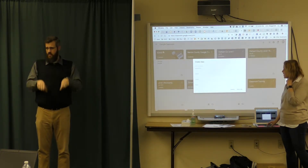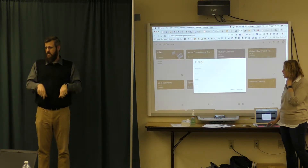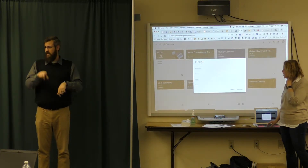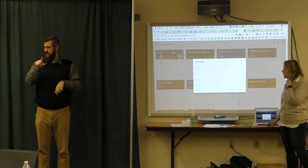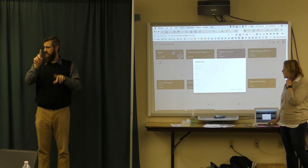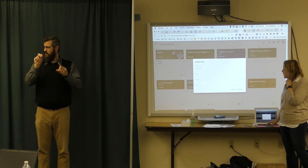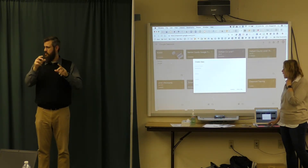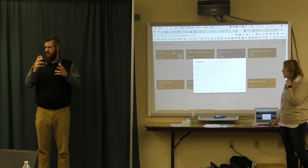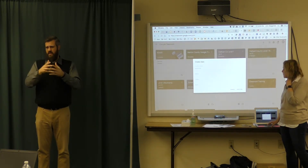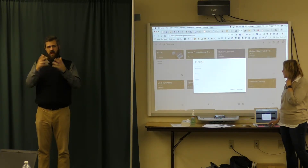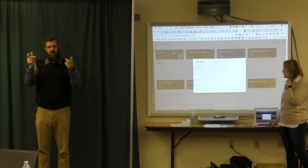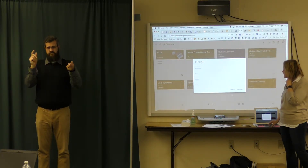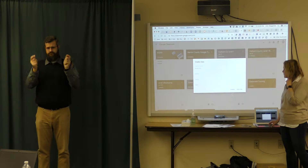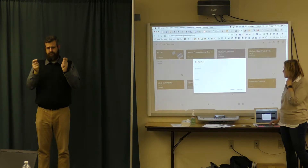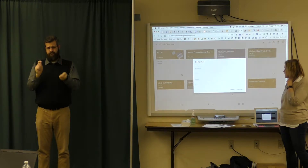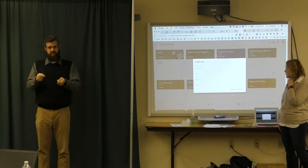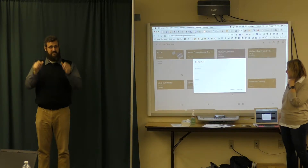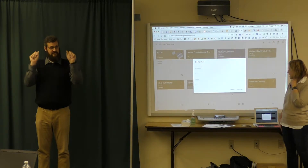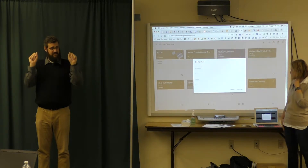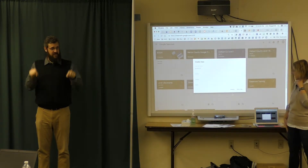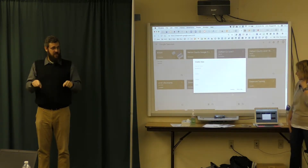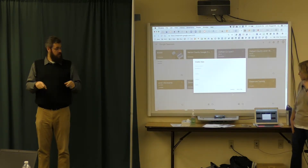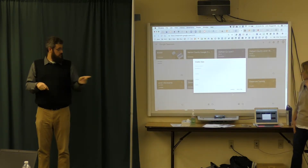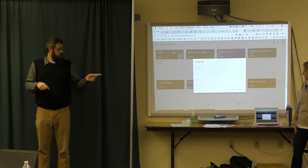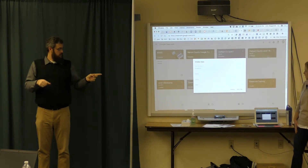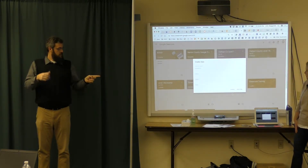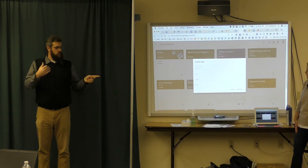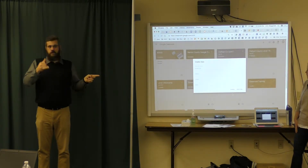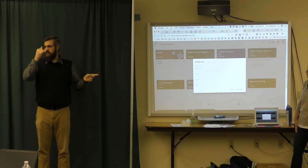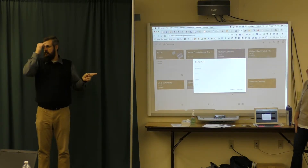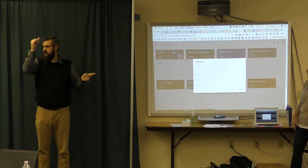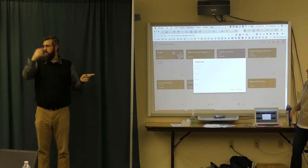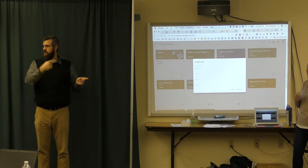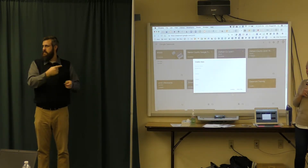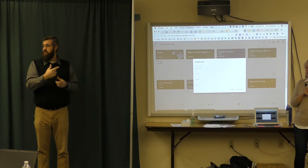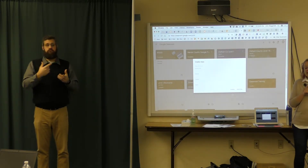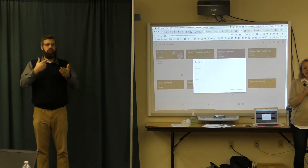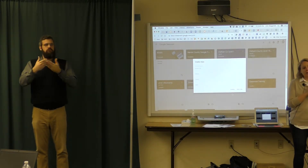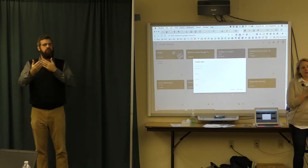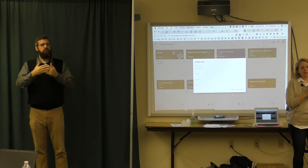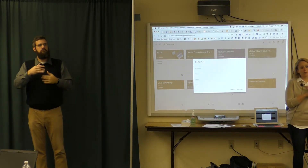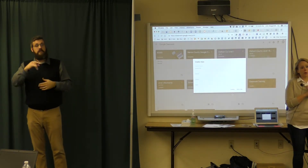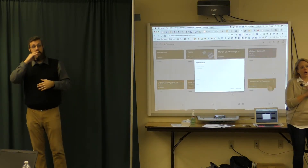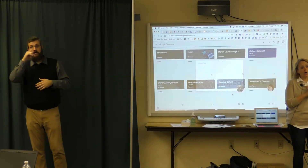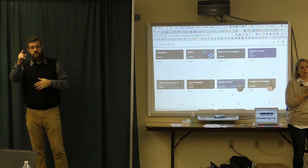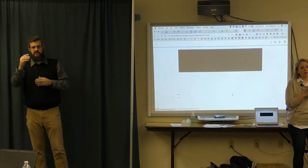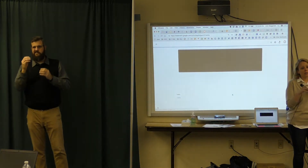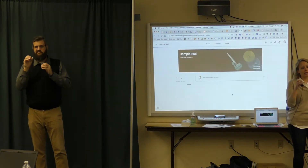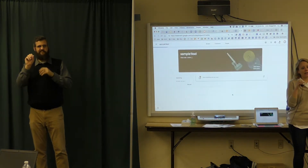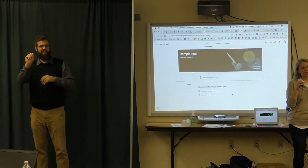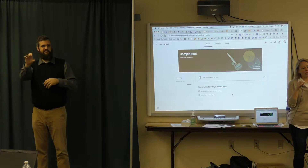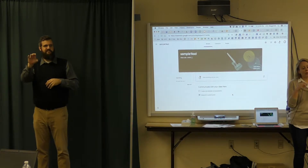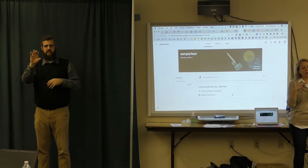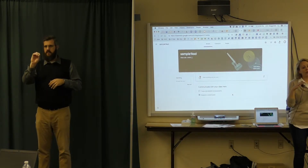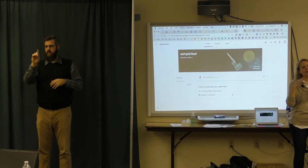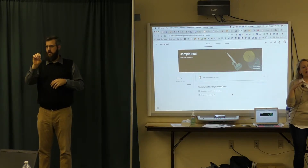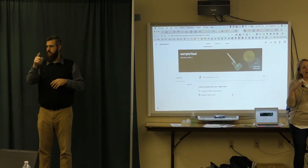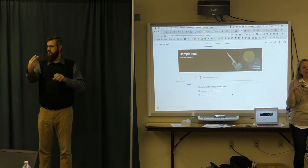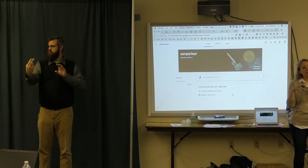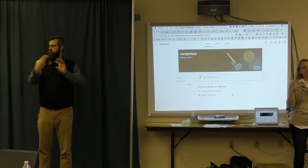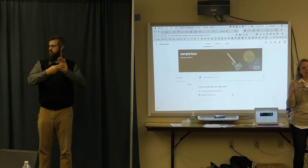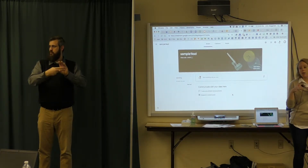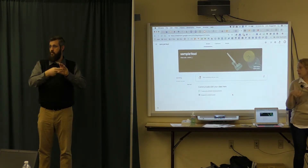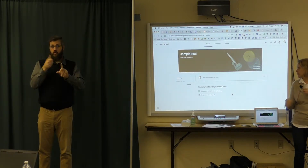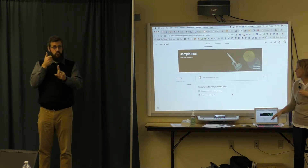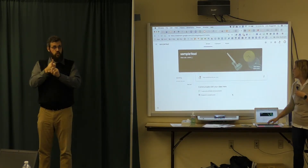in there. It's taking a second. But to get the kids in, you can just give them a code and they can join, or you can